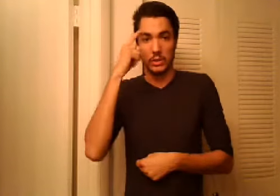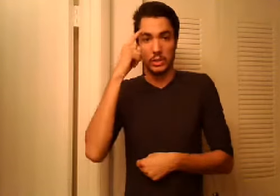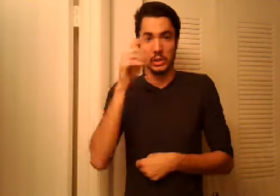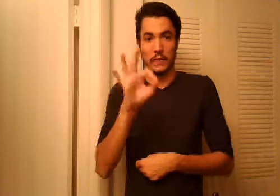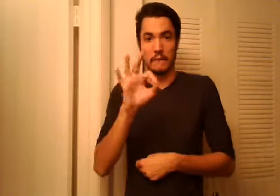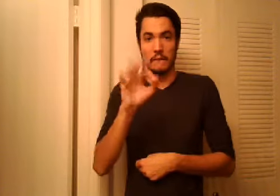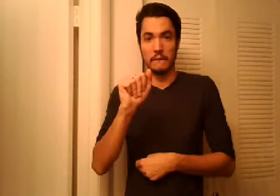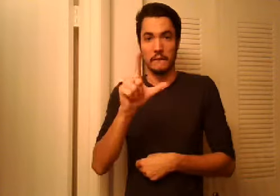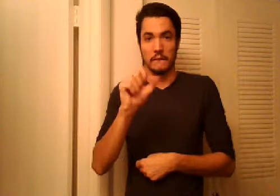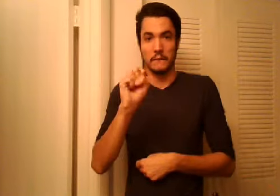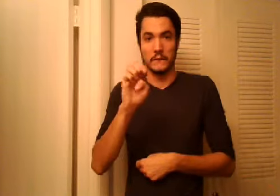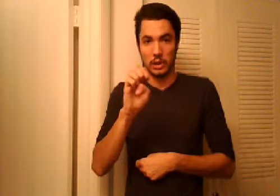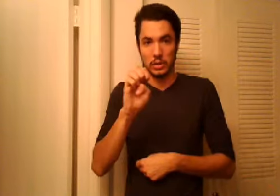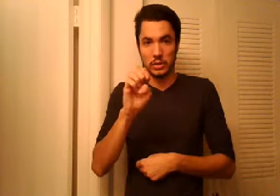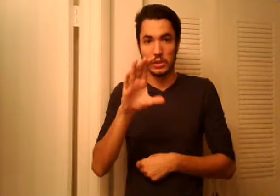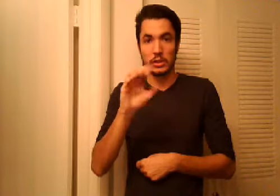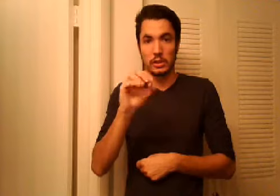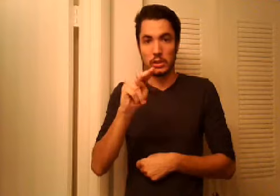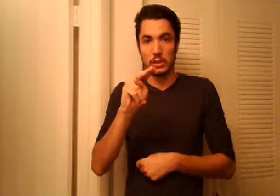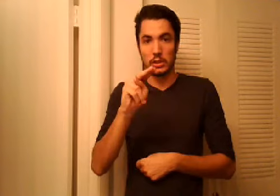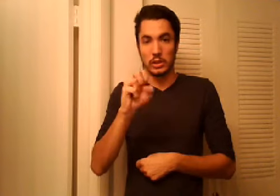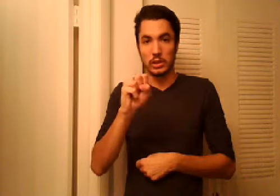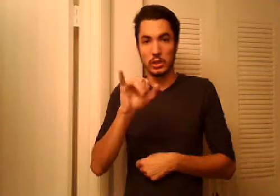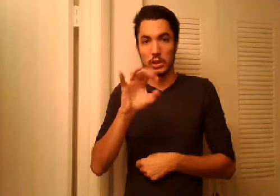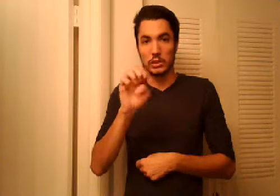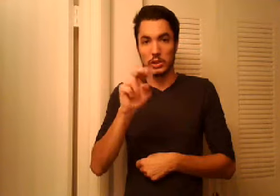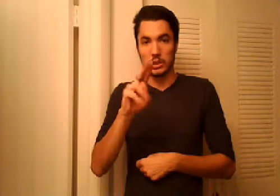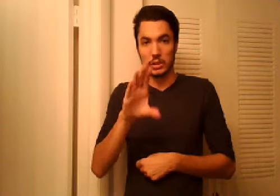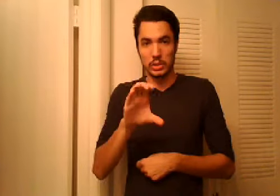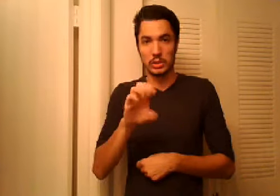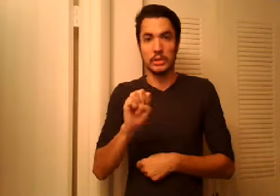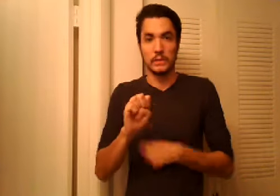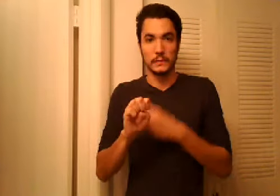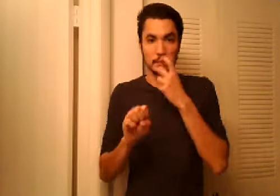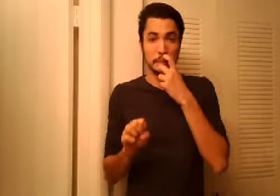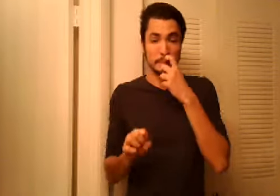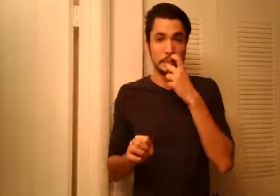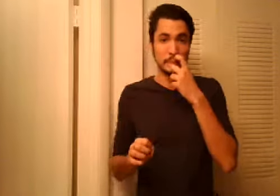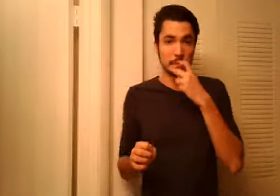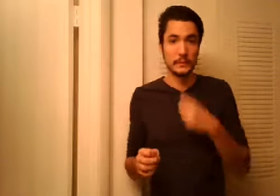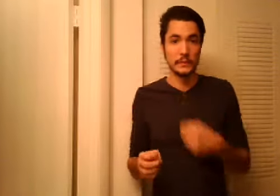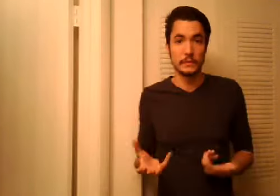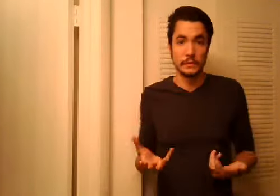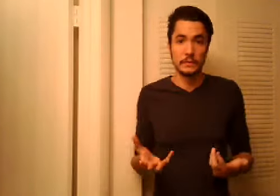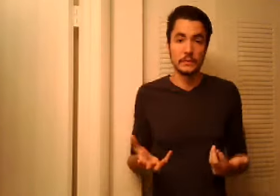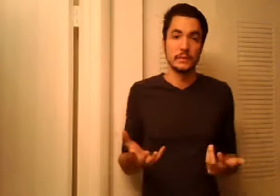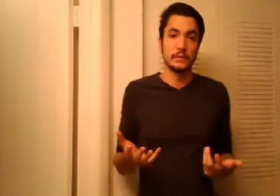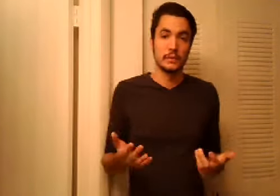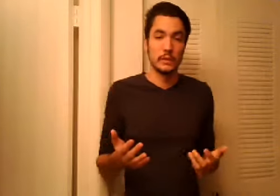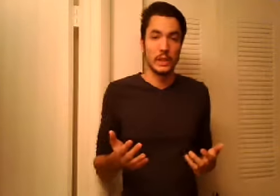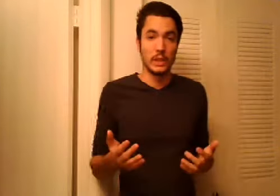False consciousness refers to the idea that the consciousness of people, right, is located in the superstructure instead of in the